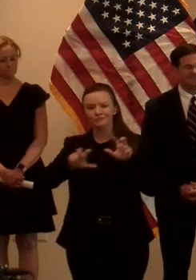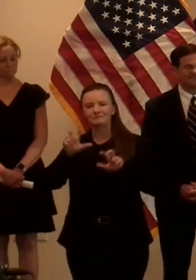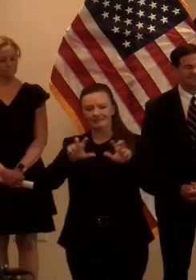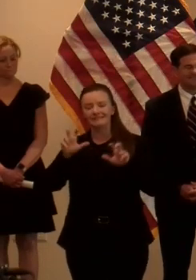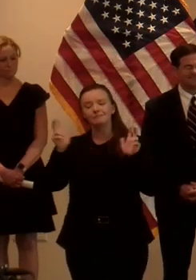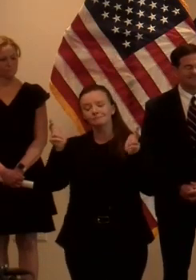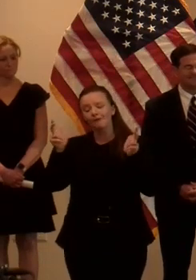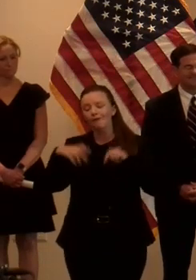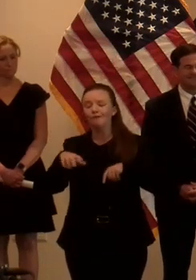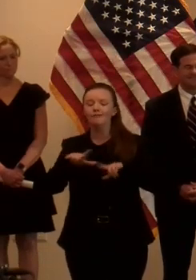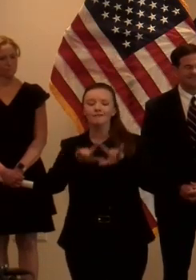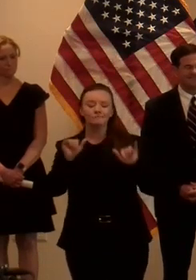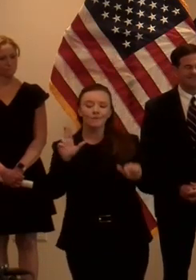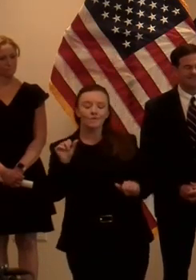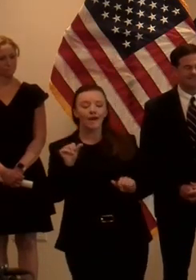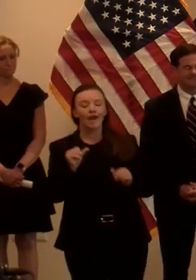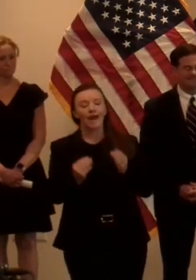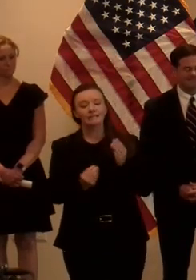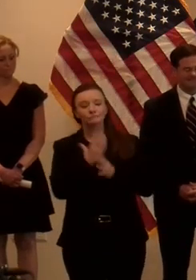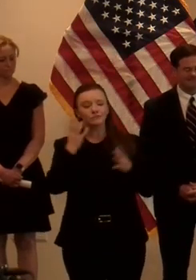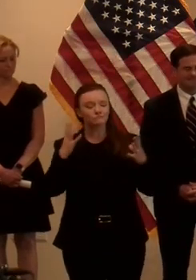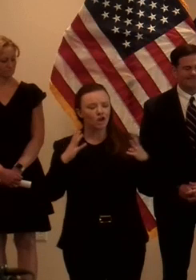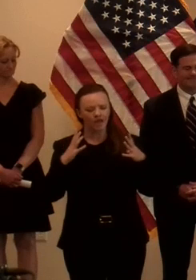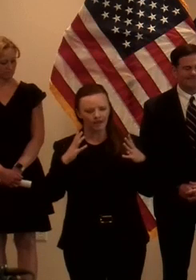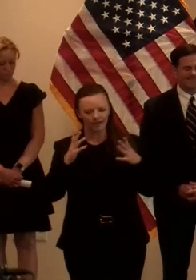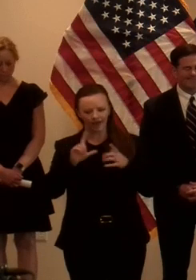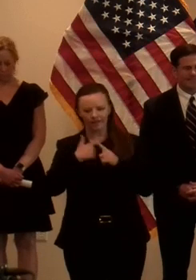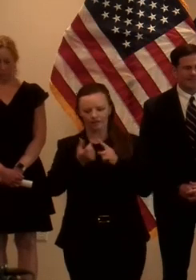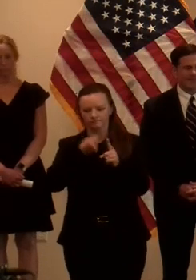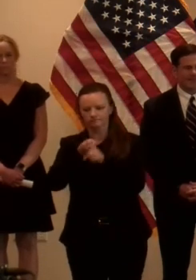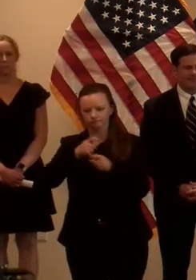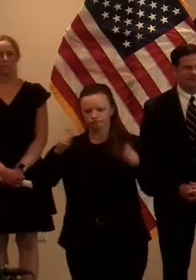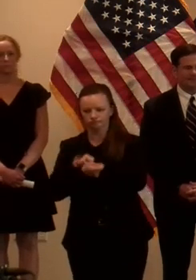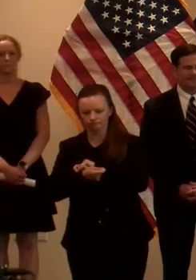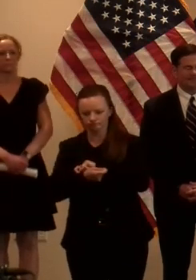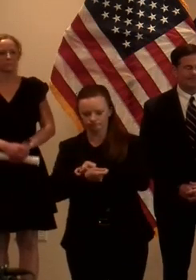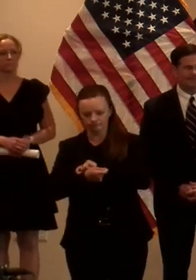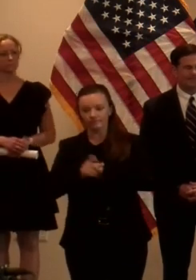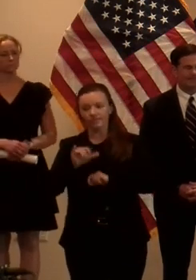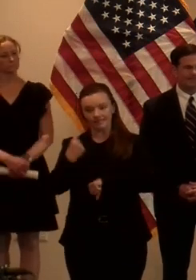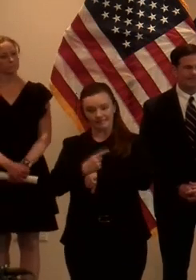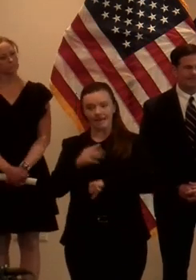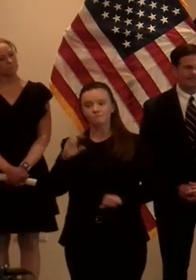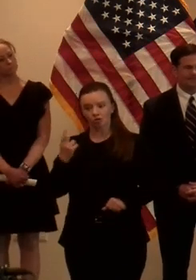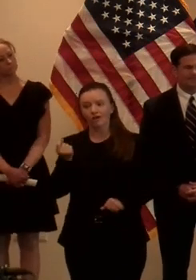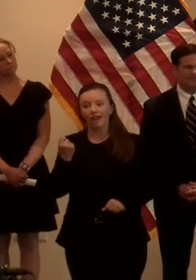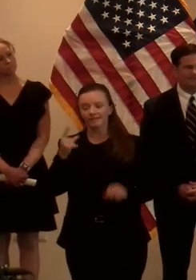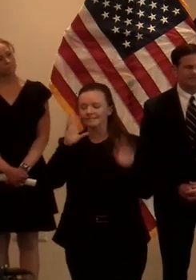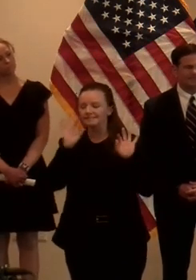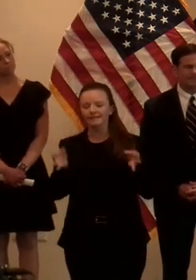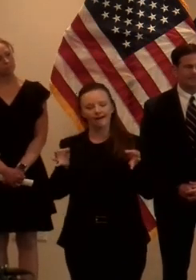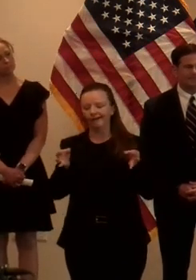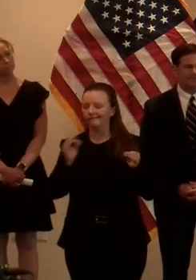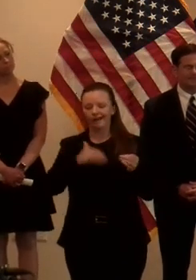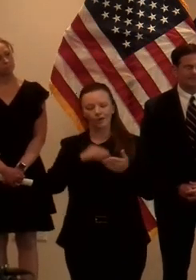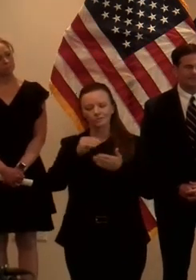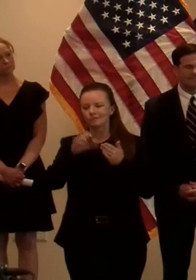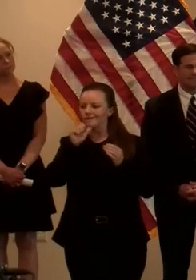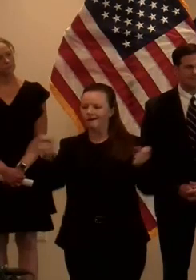on spring break, but that day changed for all of us. We made the decision that day not to invite our students